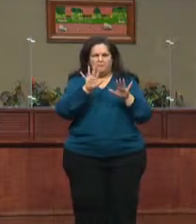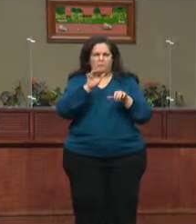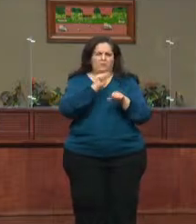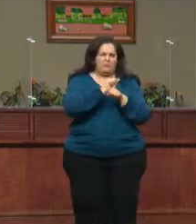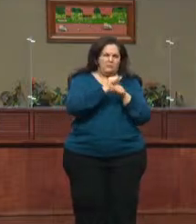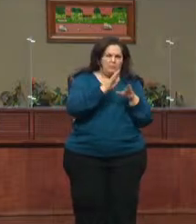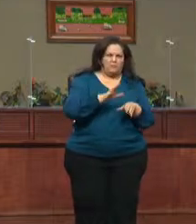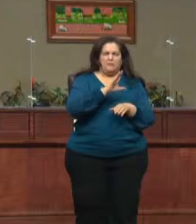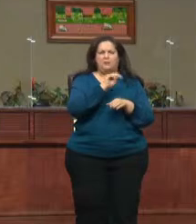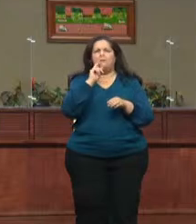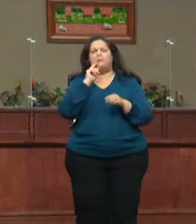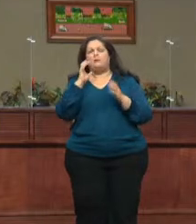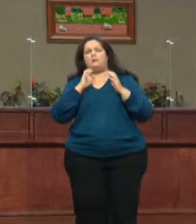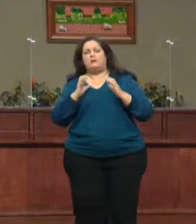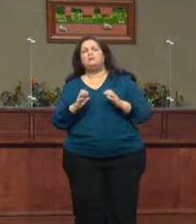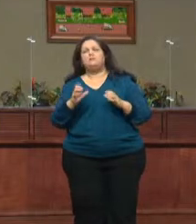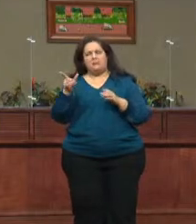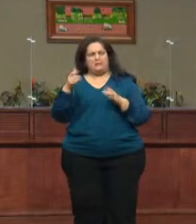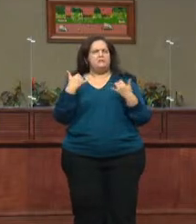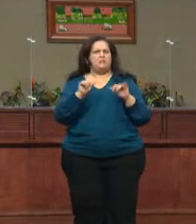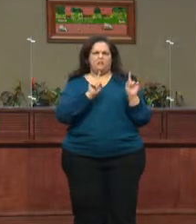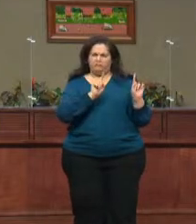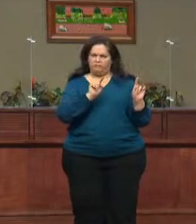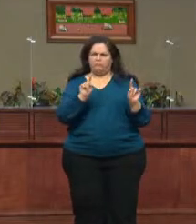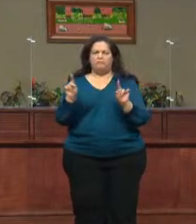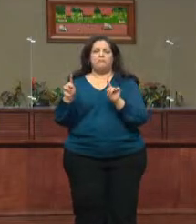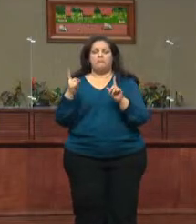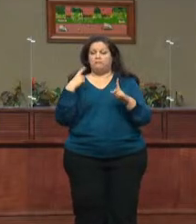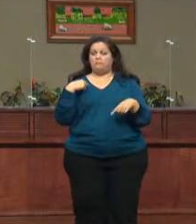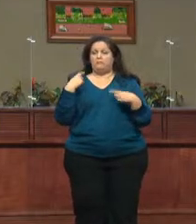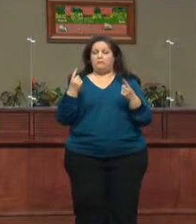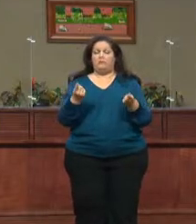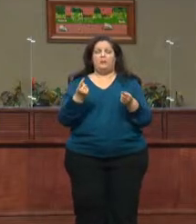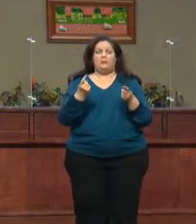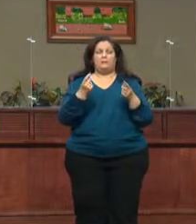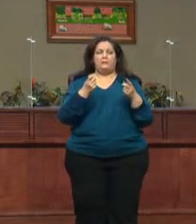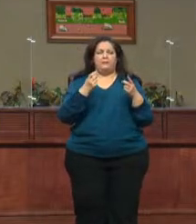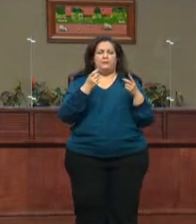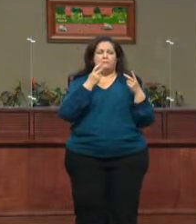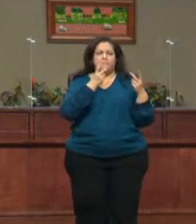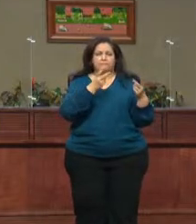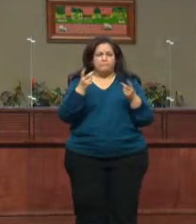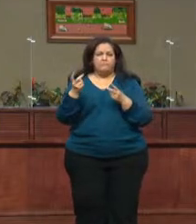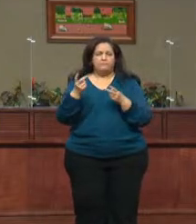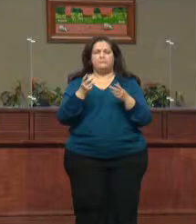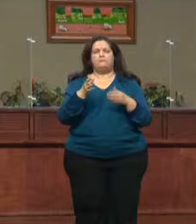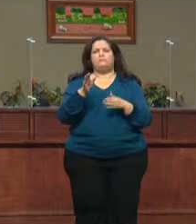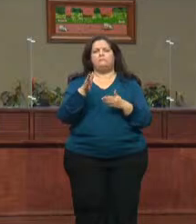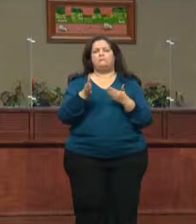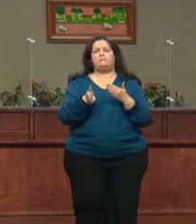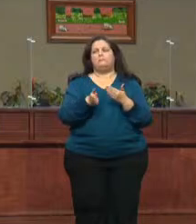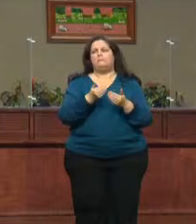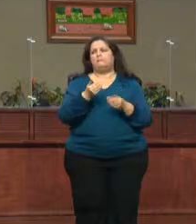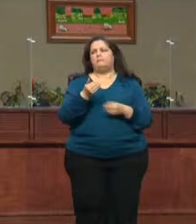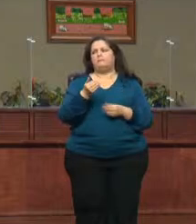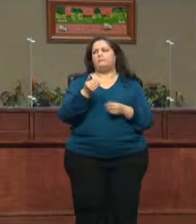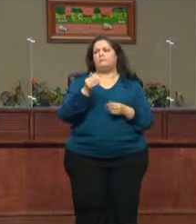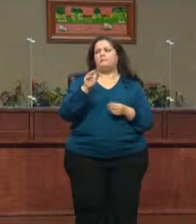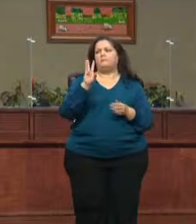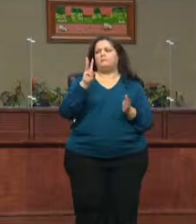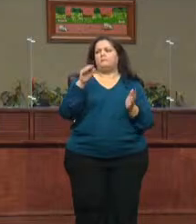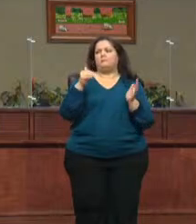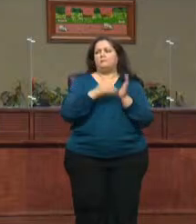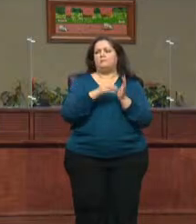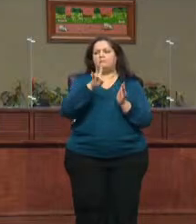They are remaining active. So far, they have visited nearly 6,700 businesses throughout